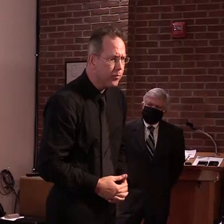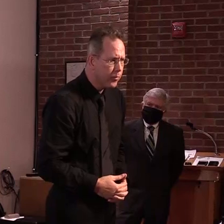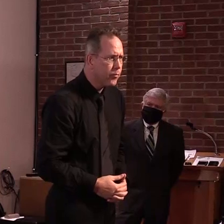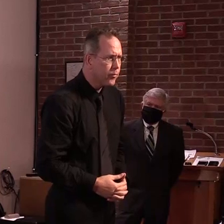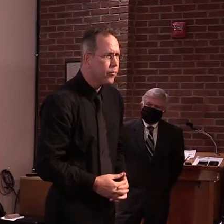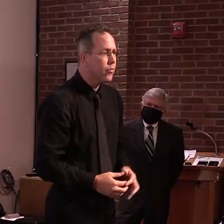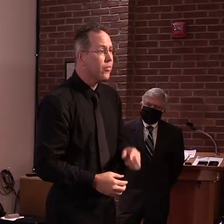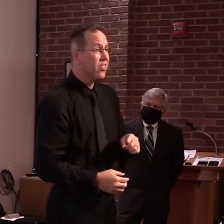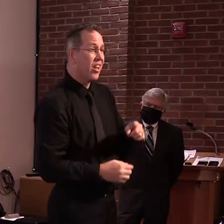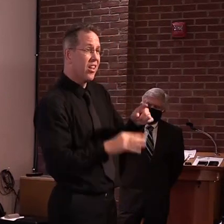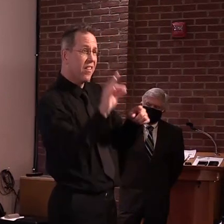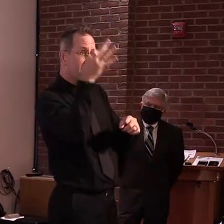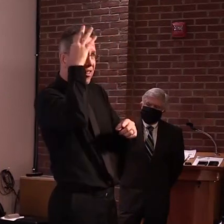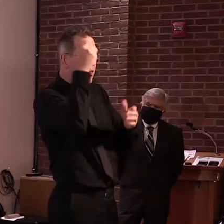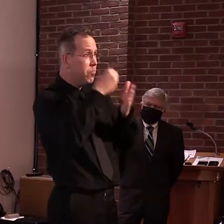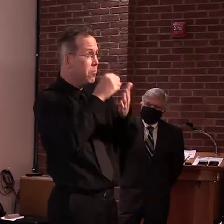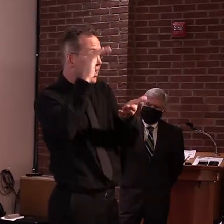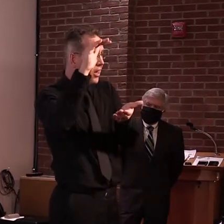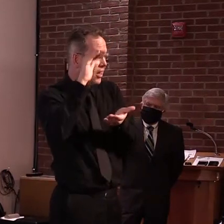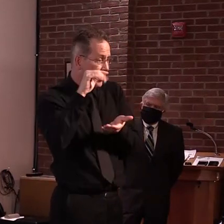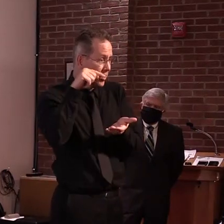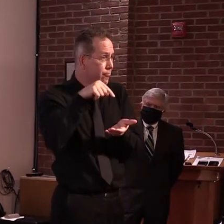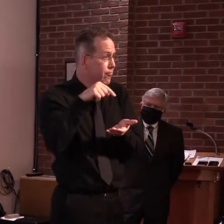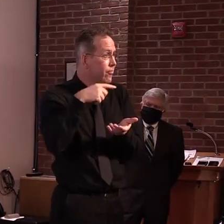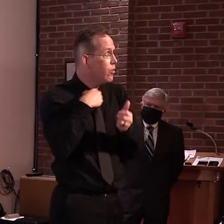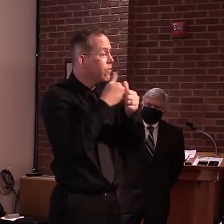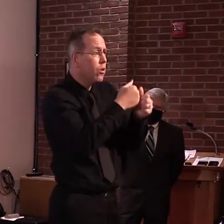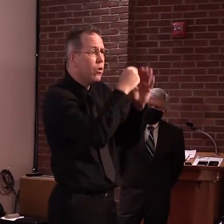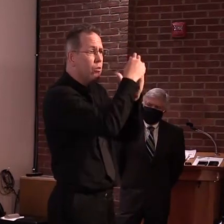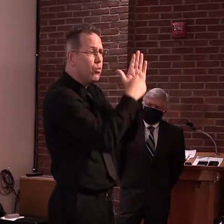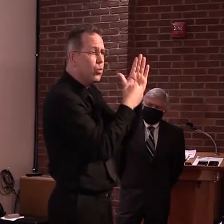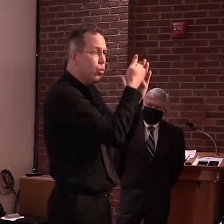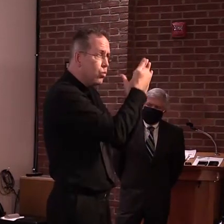business interruption is